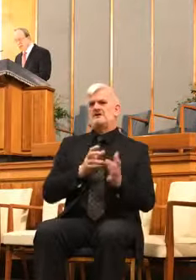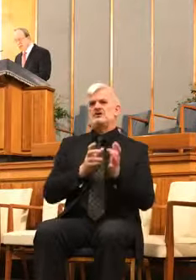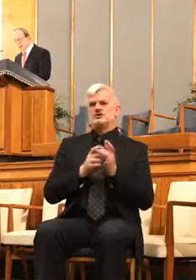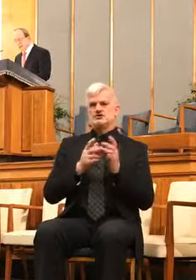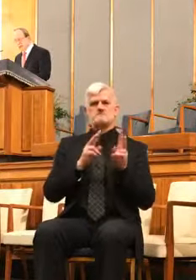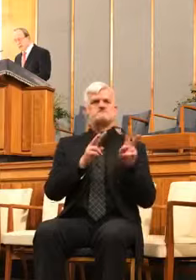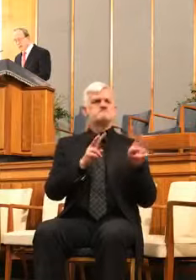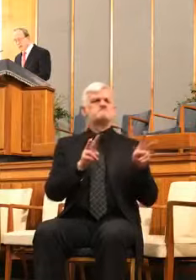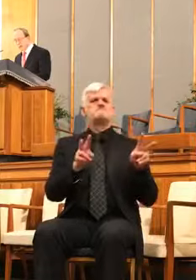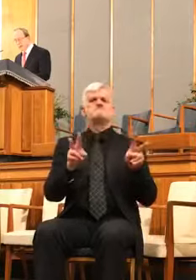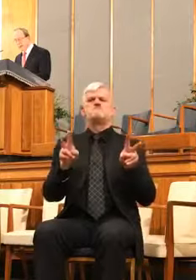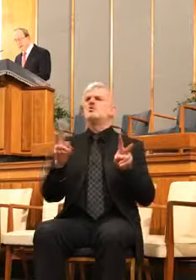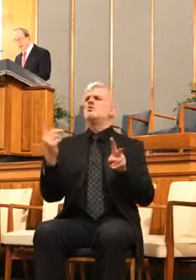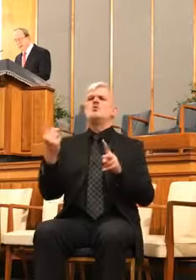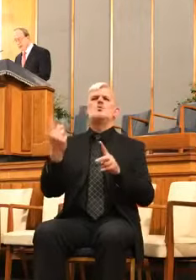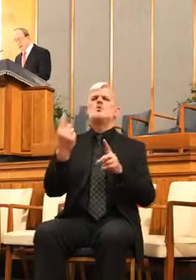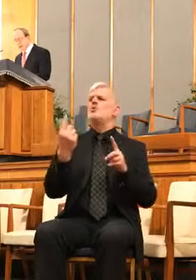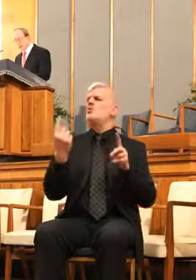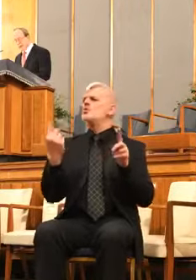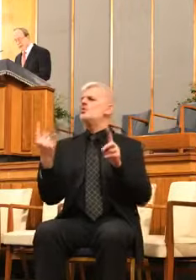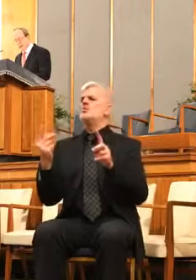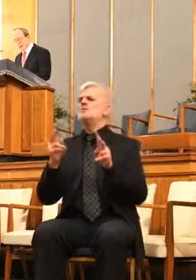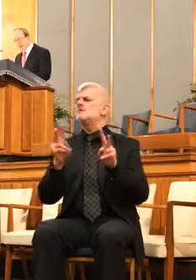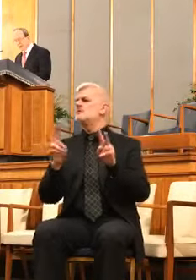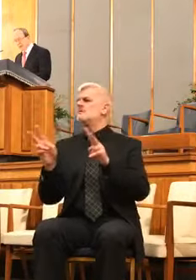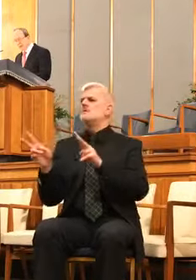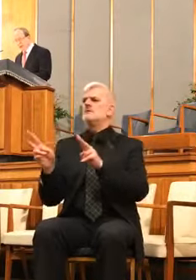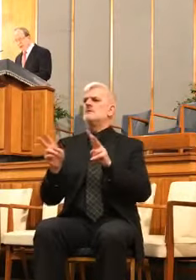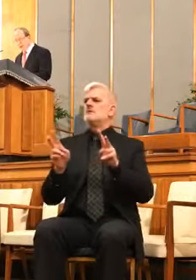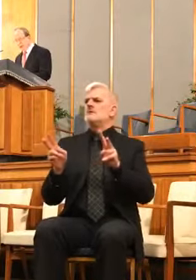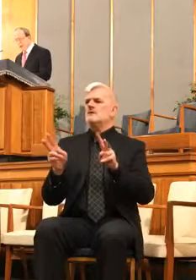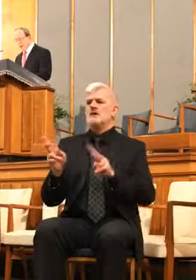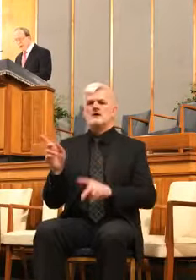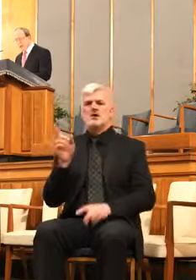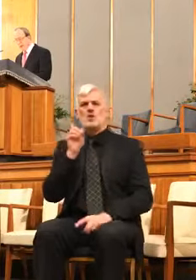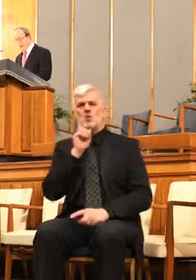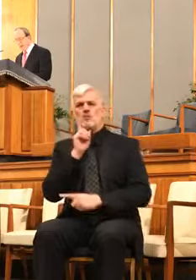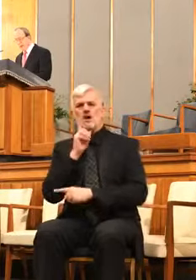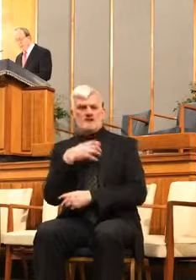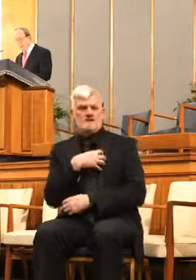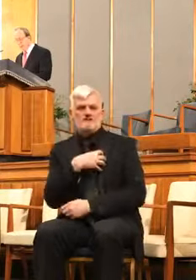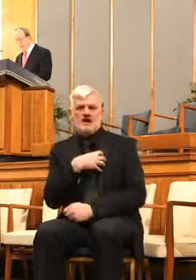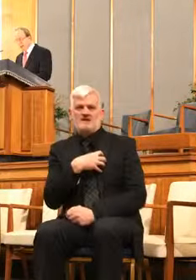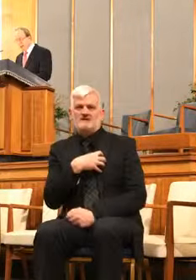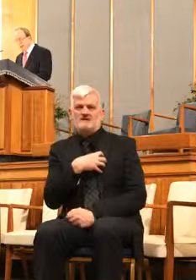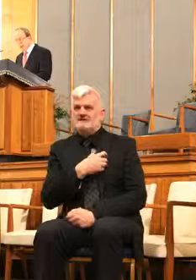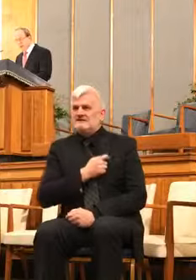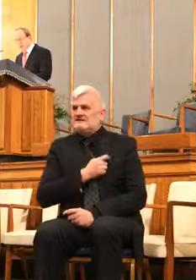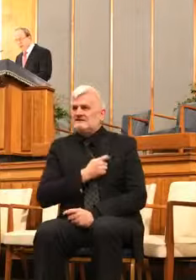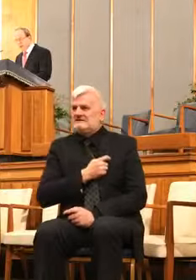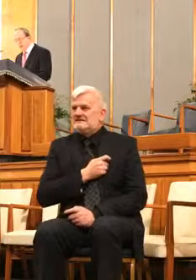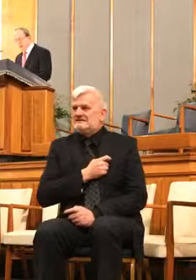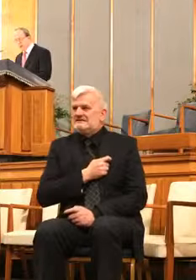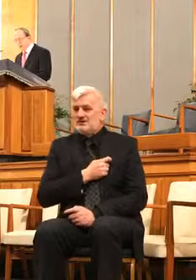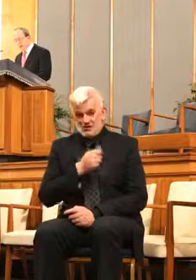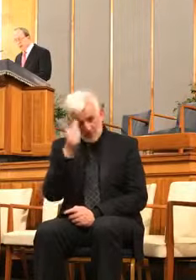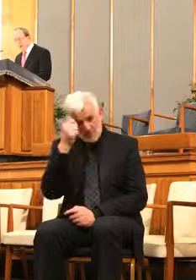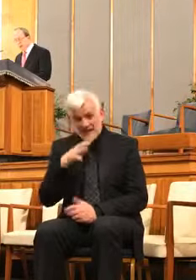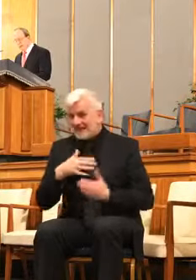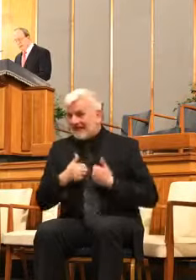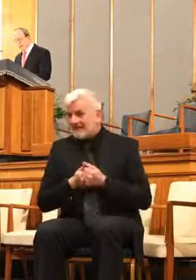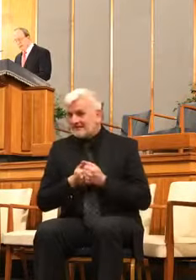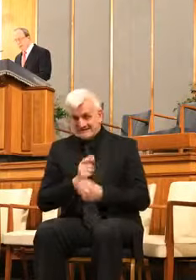round about to see her that had done this thing. And the woman, fearing and trembling, knowing what was done in